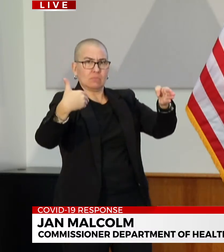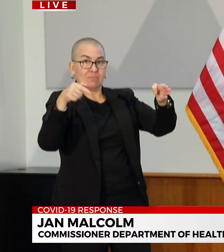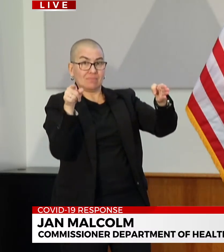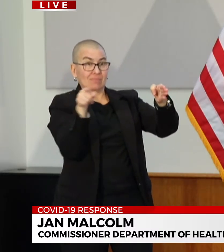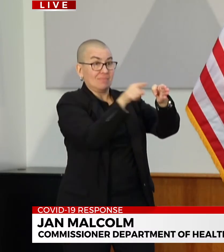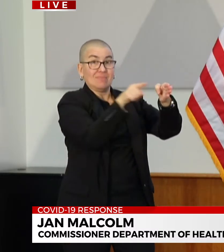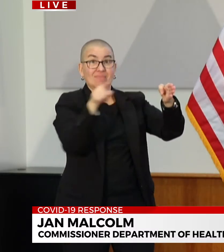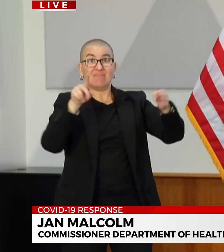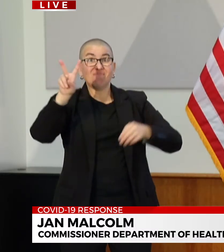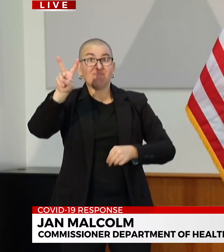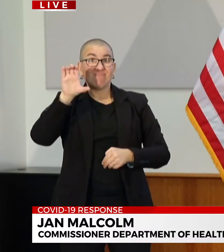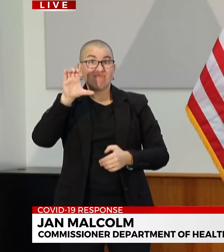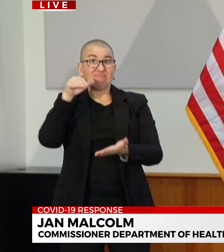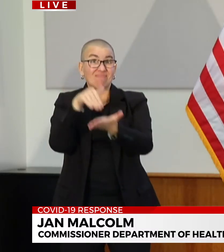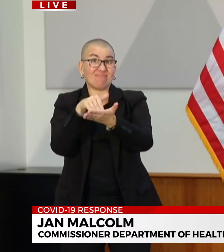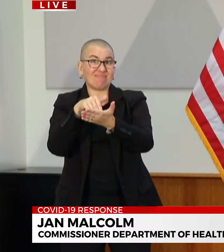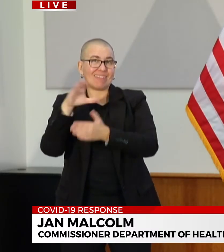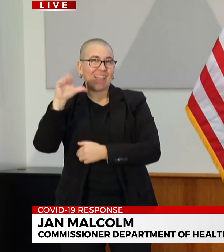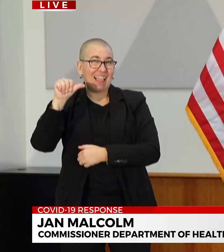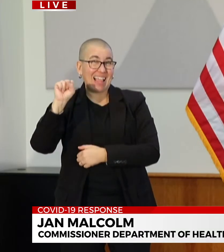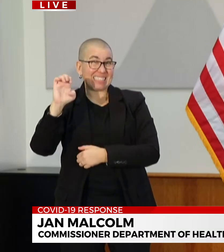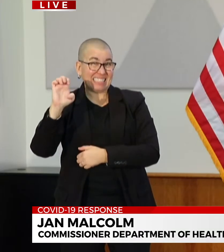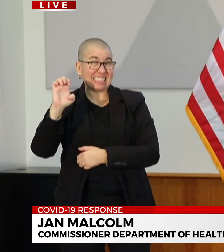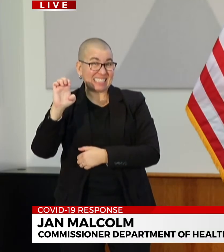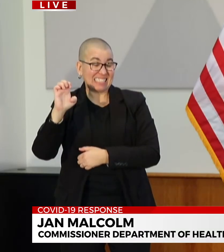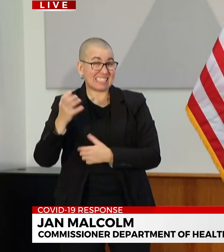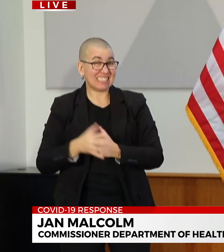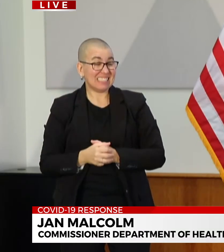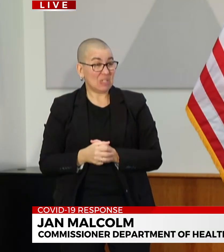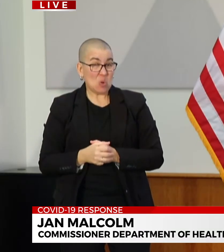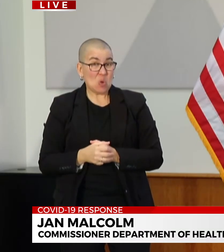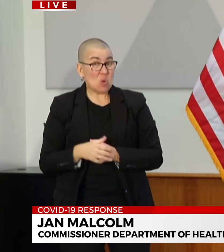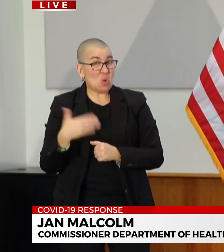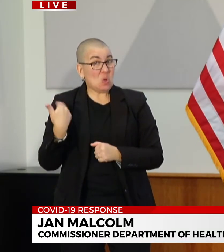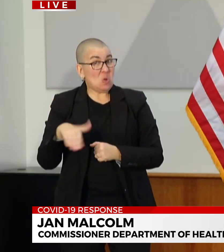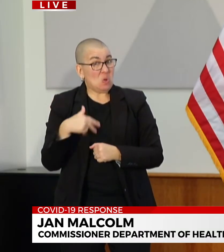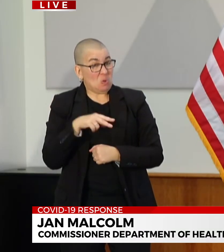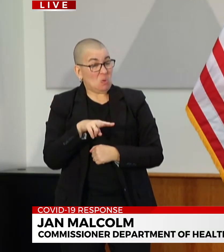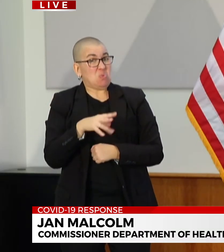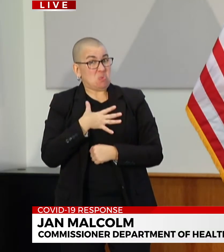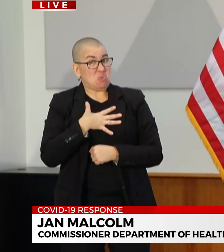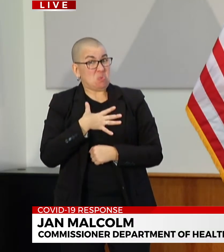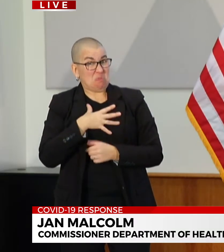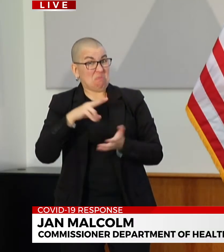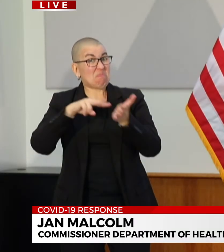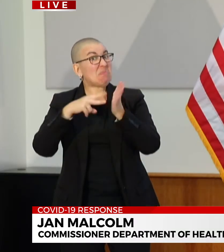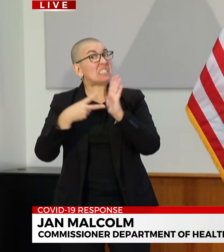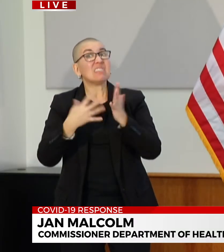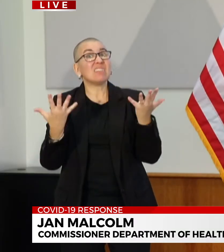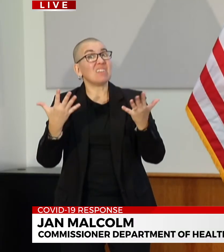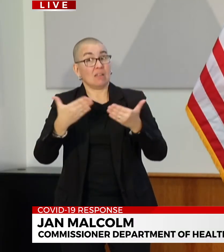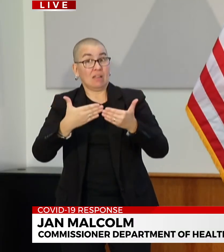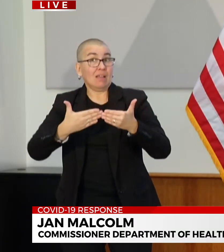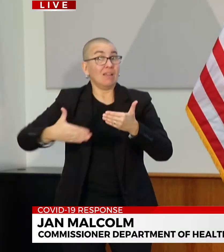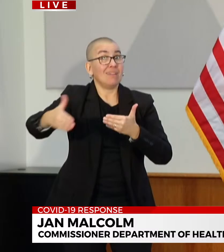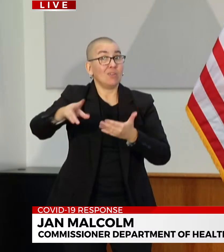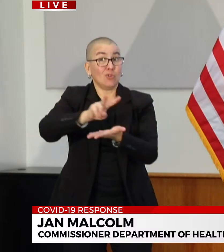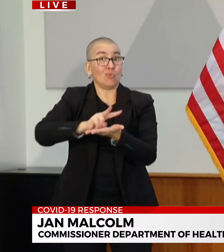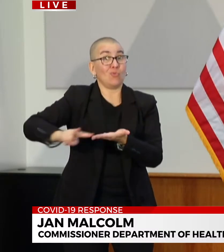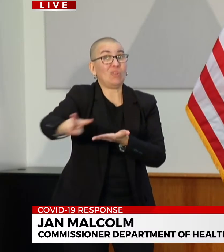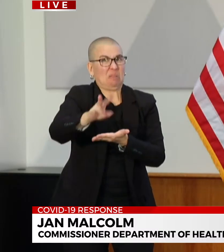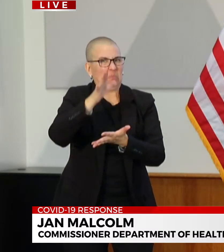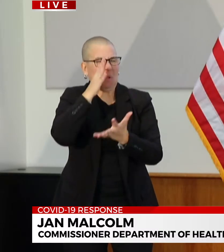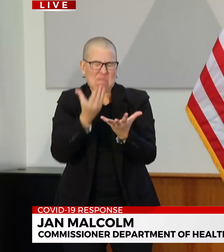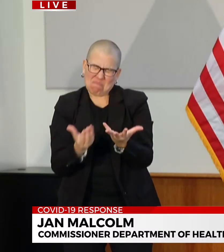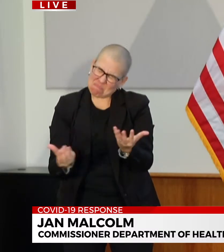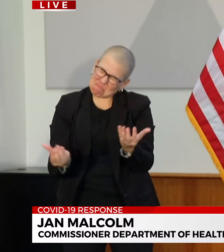stunning. And sadly, it appears that we'll get to 400,000 cases in the next couple of weeks as well. And we've talked about this